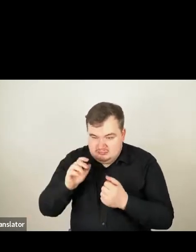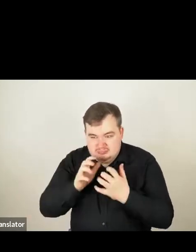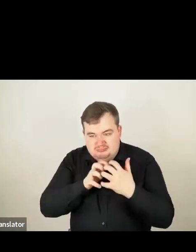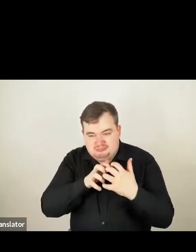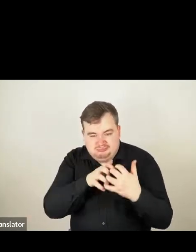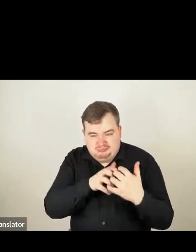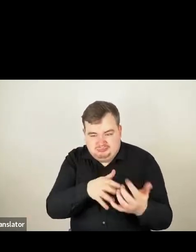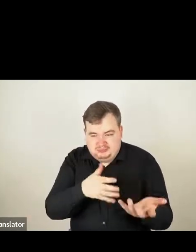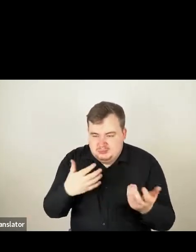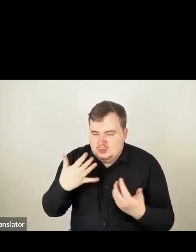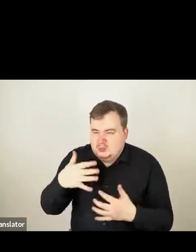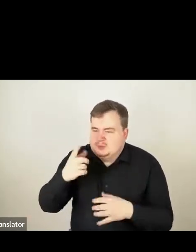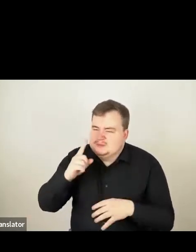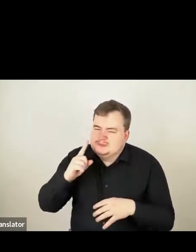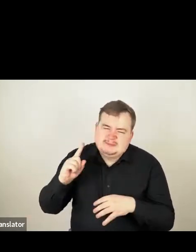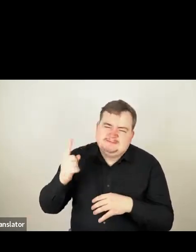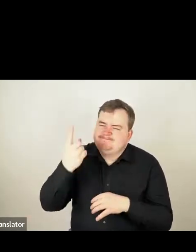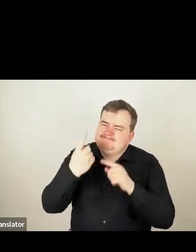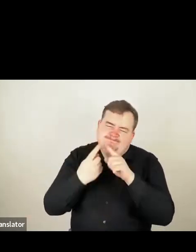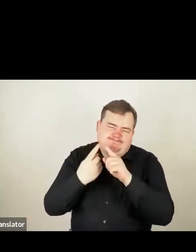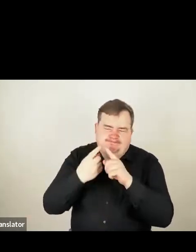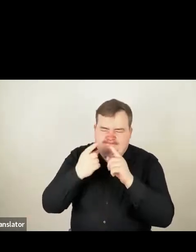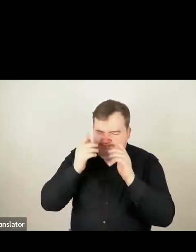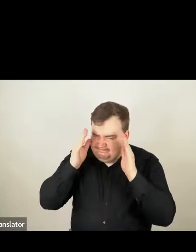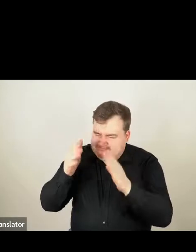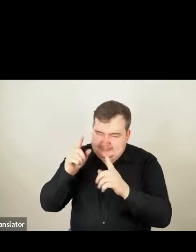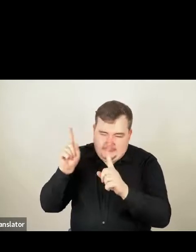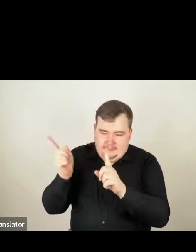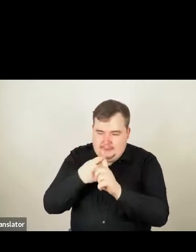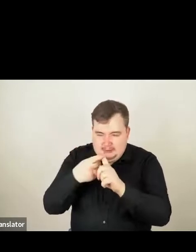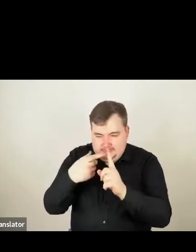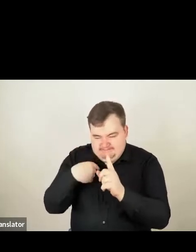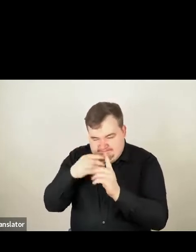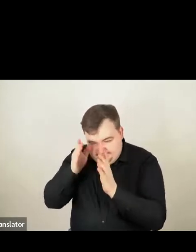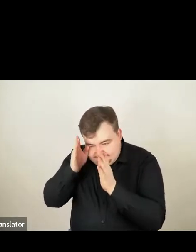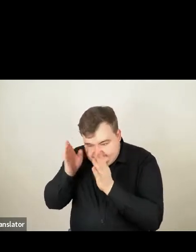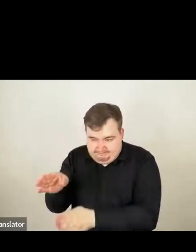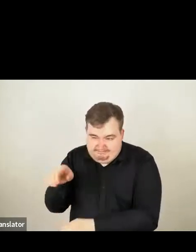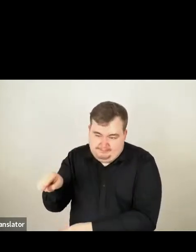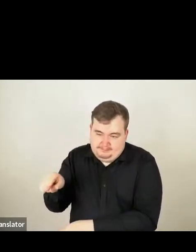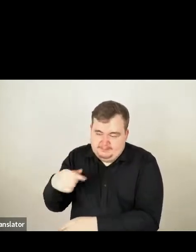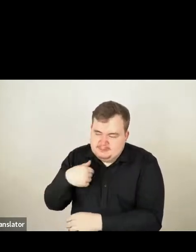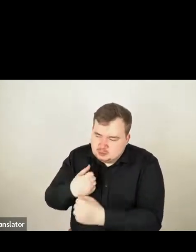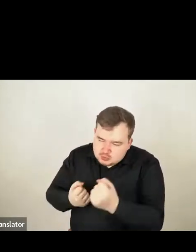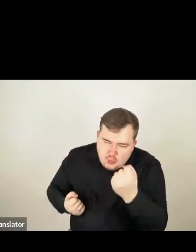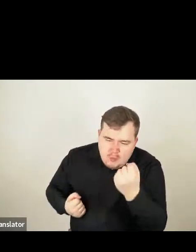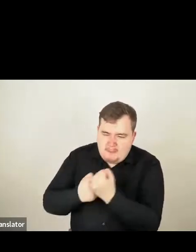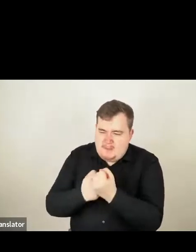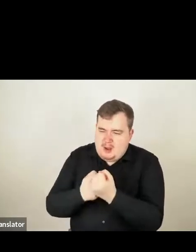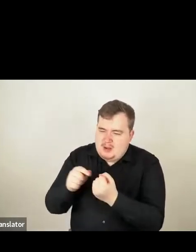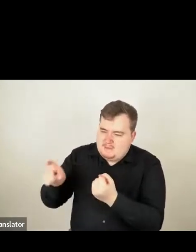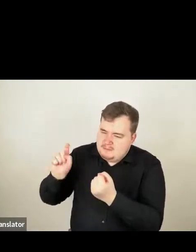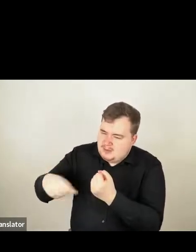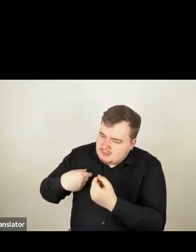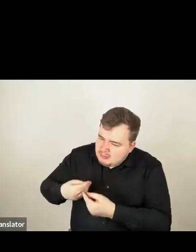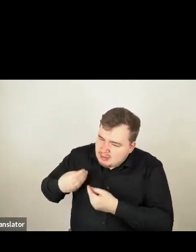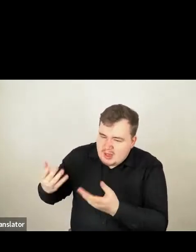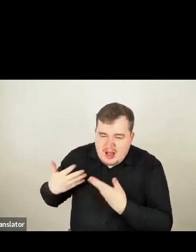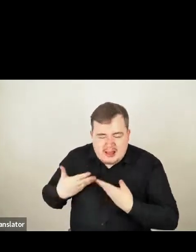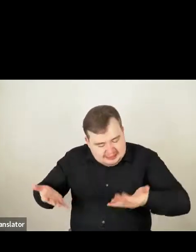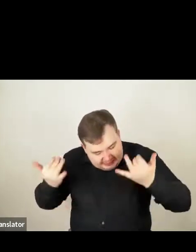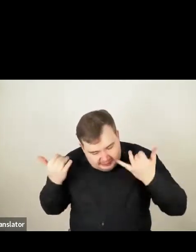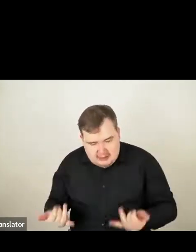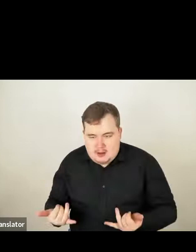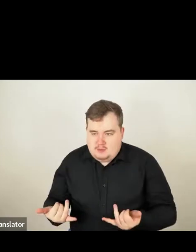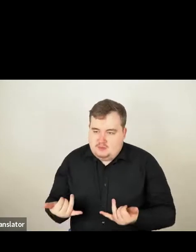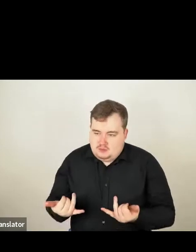out of 12, we need to show our role. And this is the time we need to do it. Thank you very much to